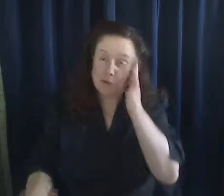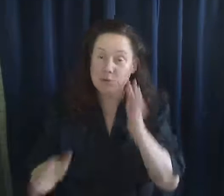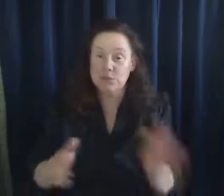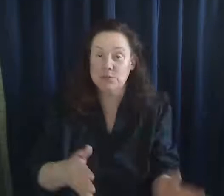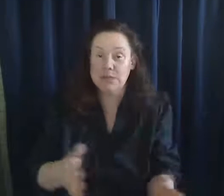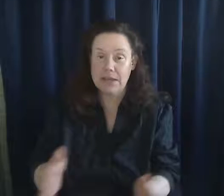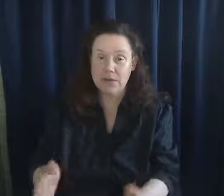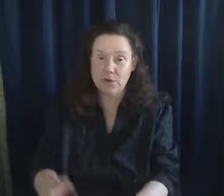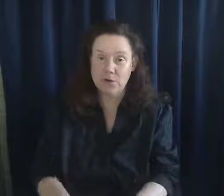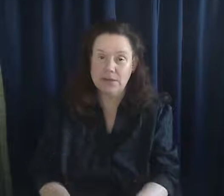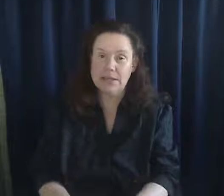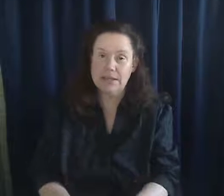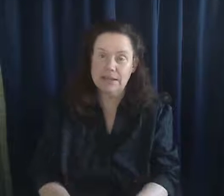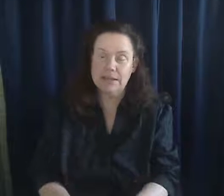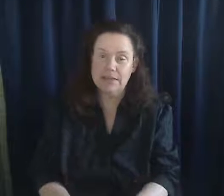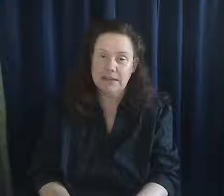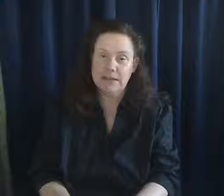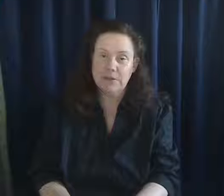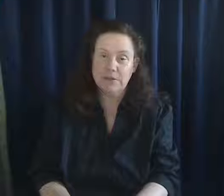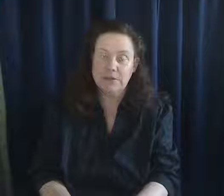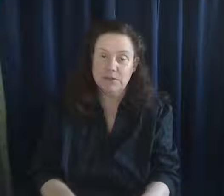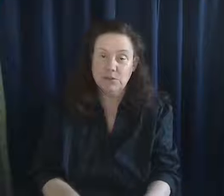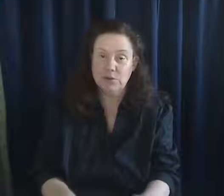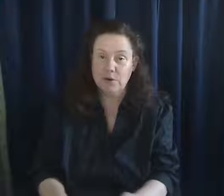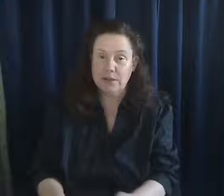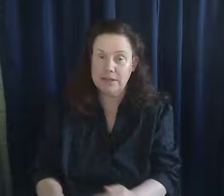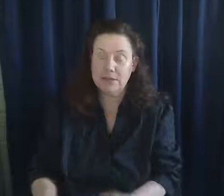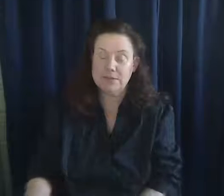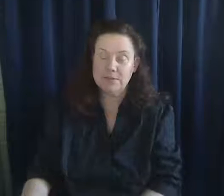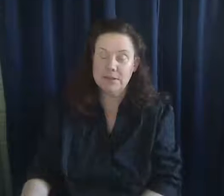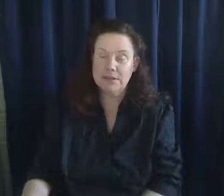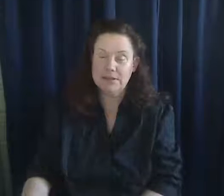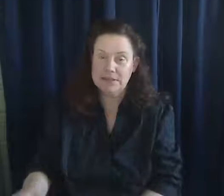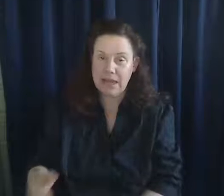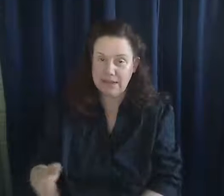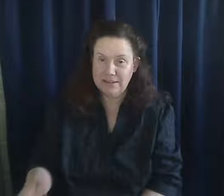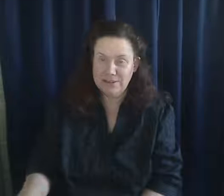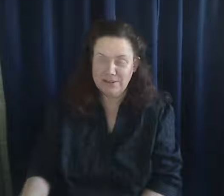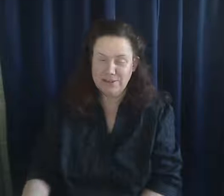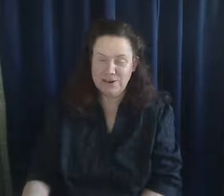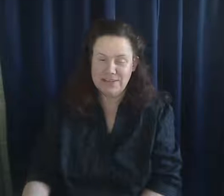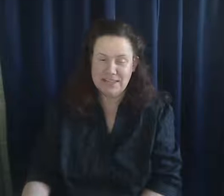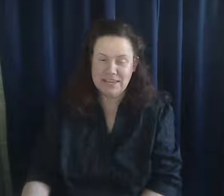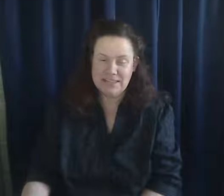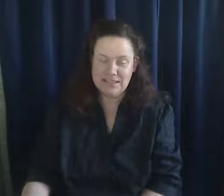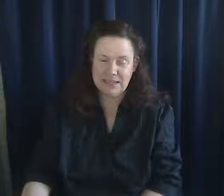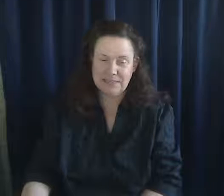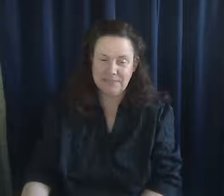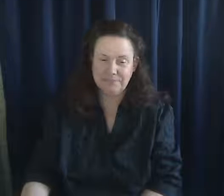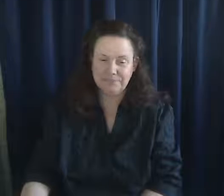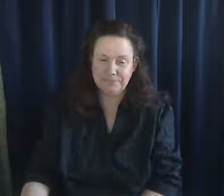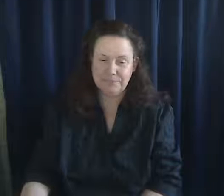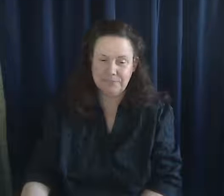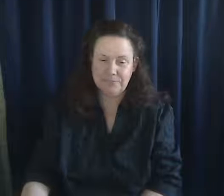going to sign the chorus, and then at the end I will give a tutorial on how to sign the chorus as I signed it.